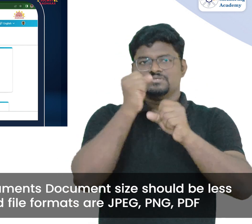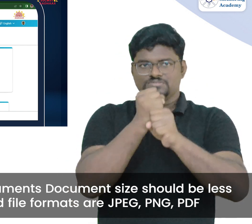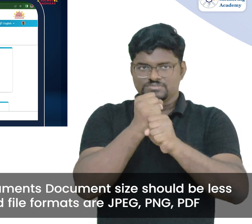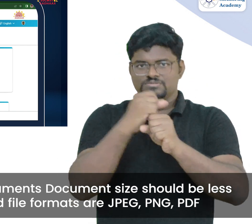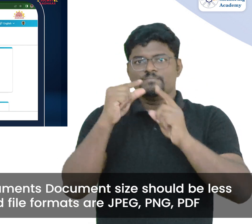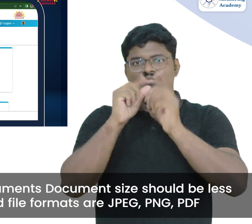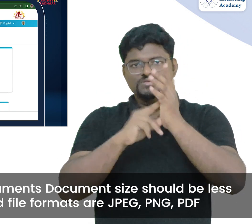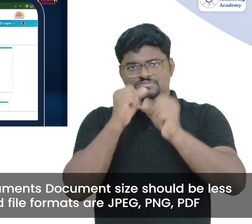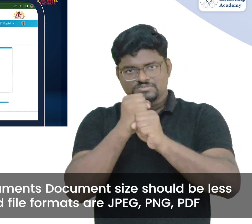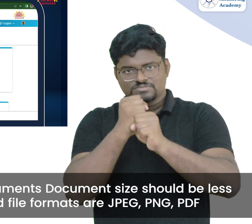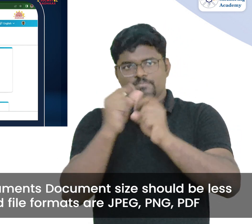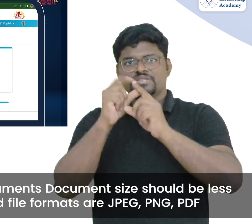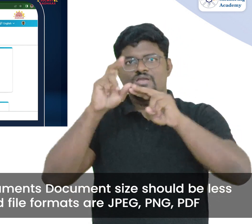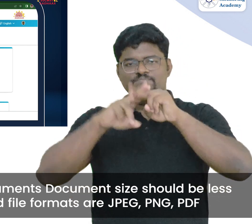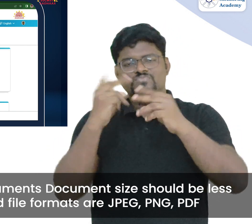PNG, PDF.